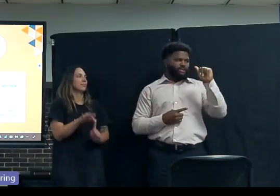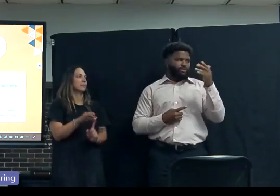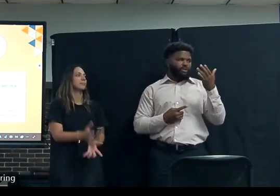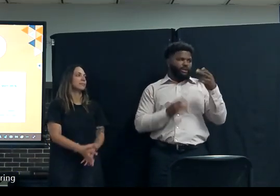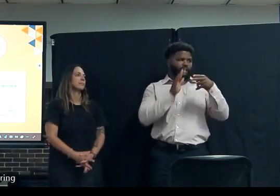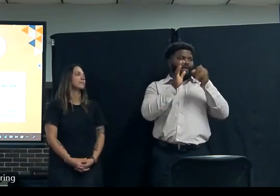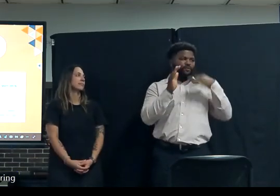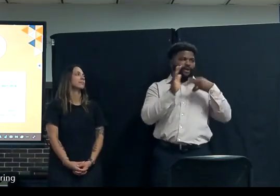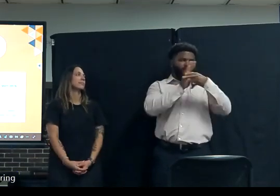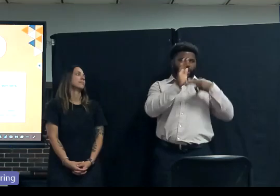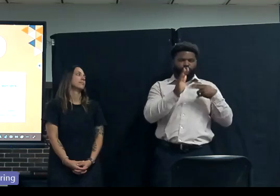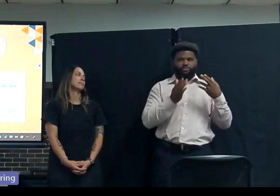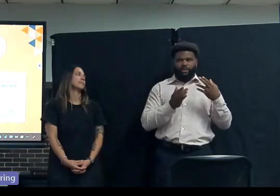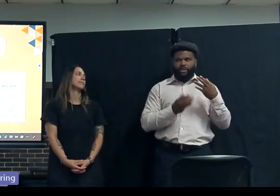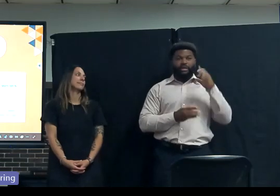disability.